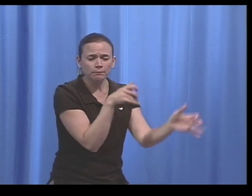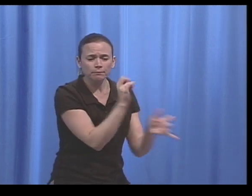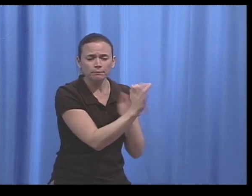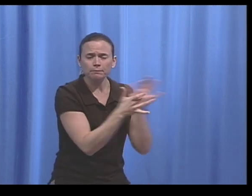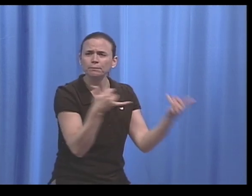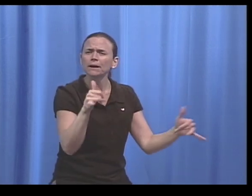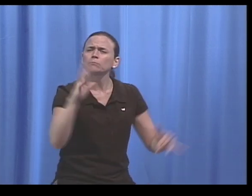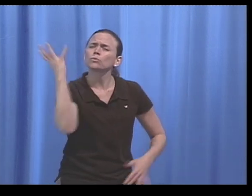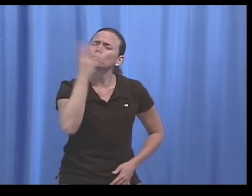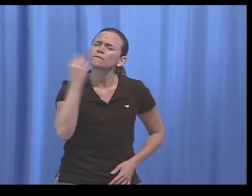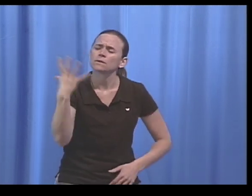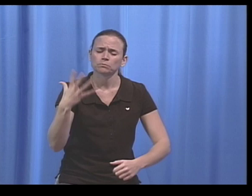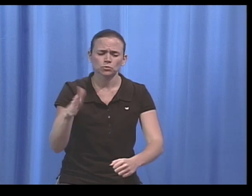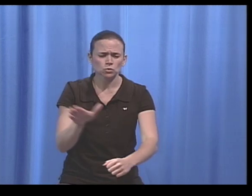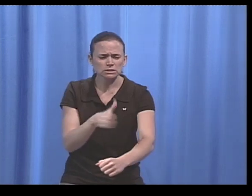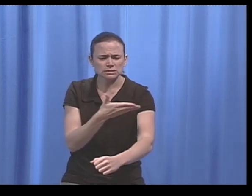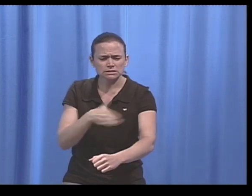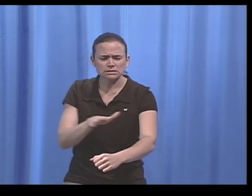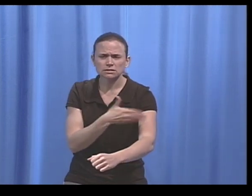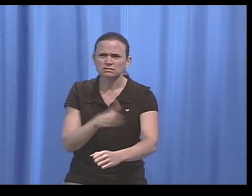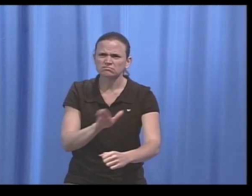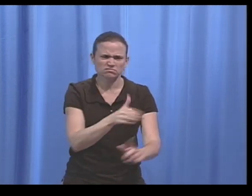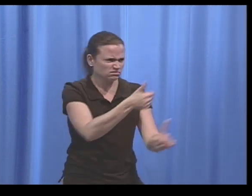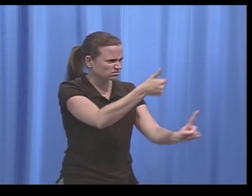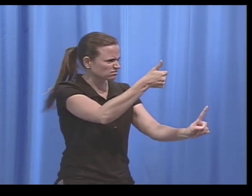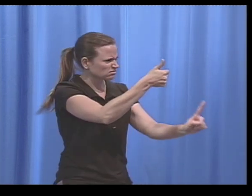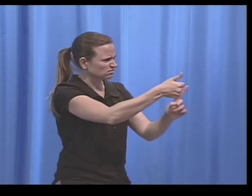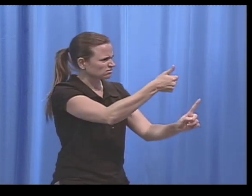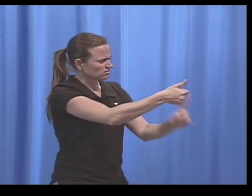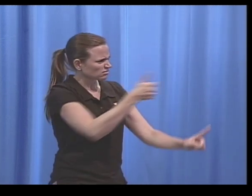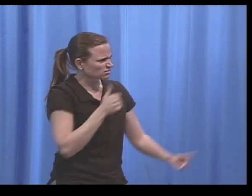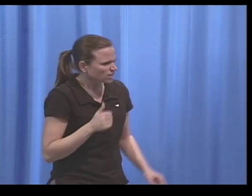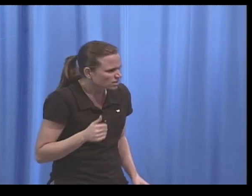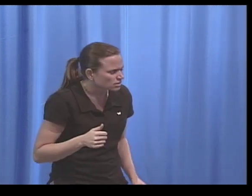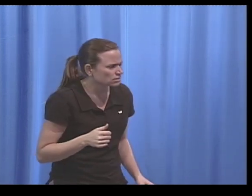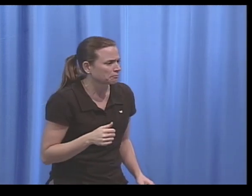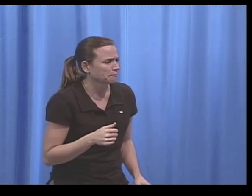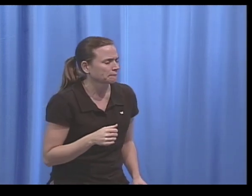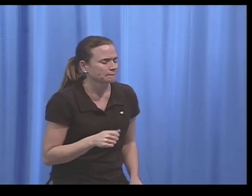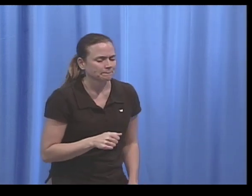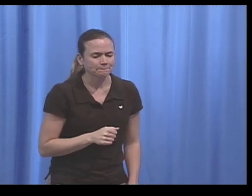harp playing beautiful music all by itself.